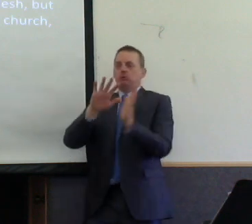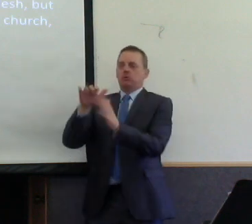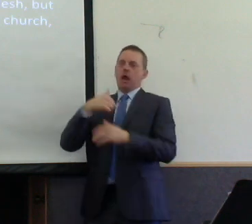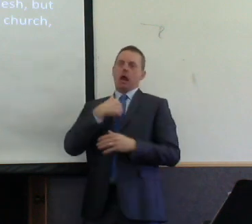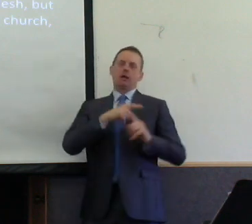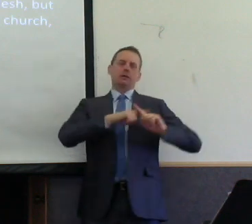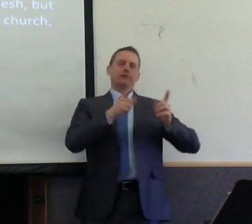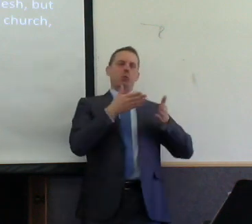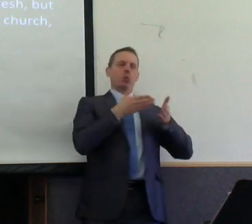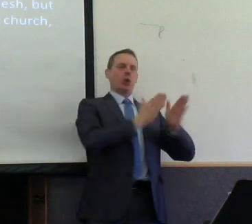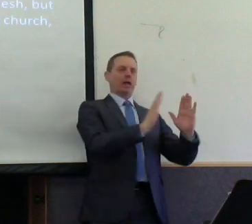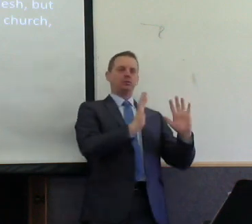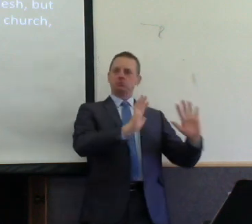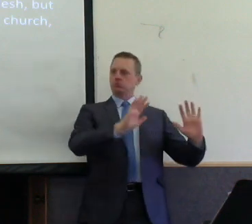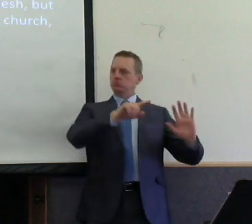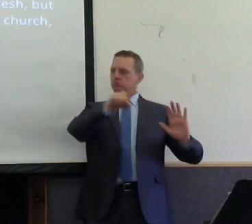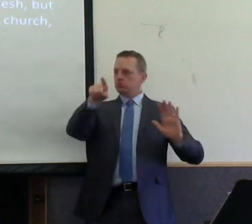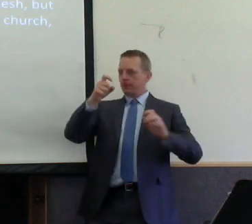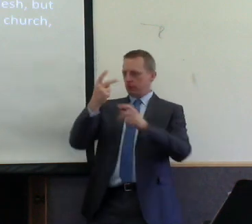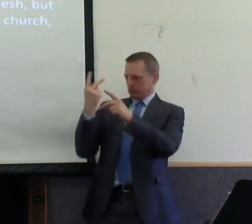factor. That's why the two of you have got to